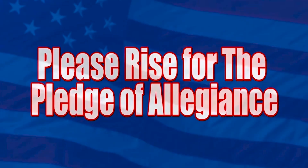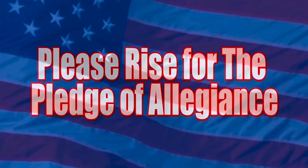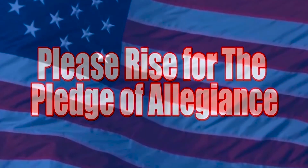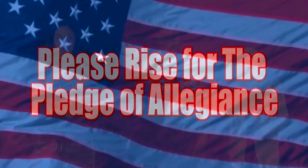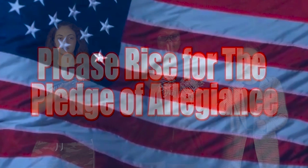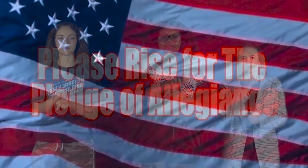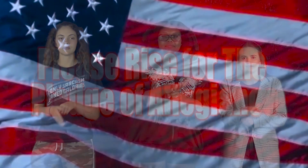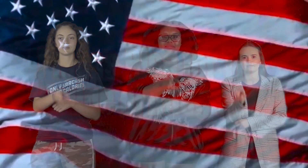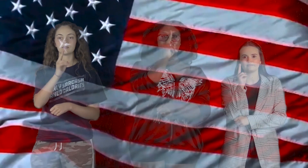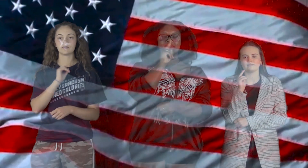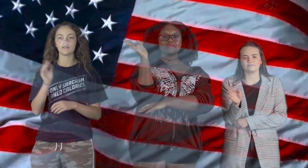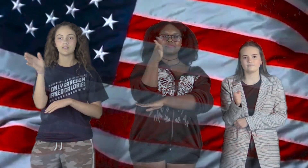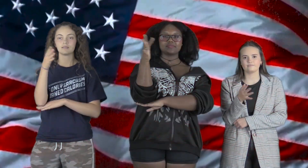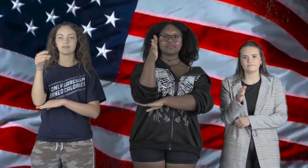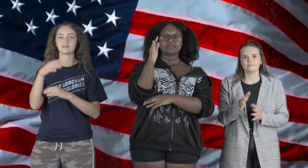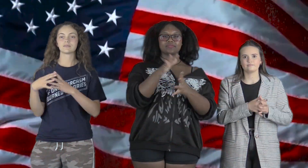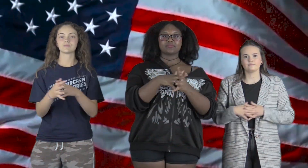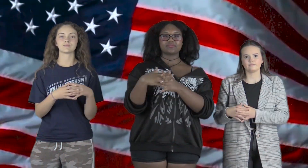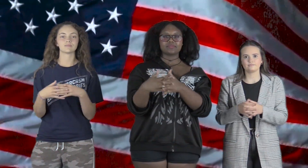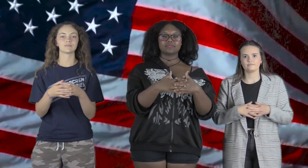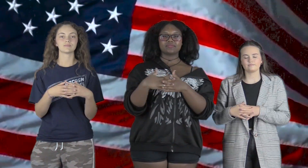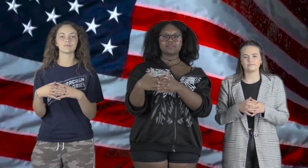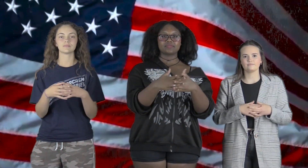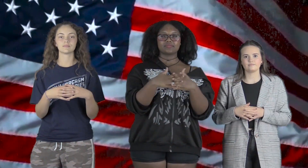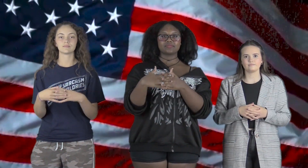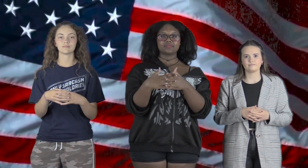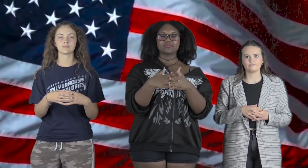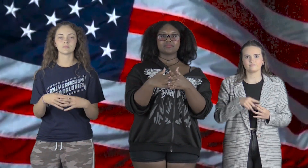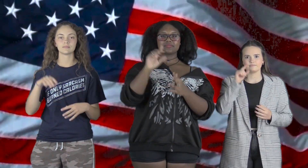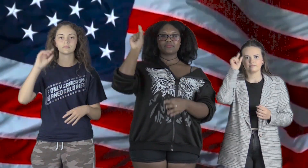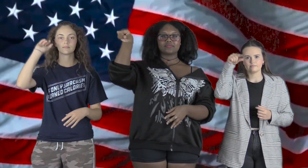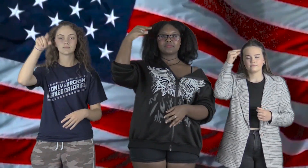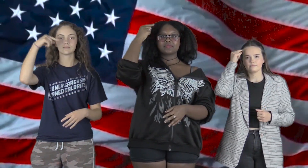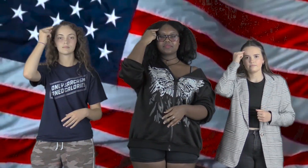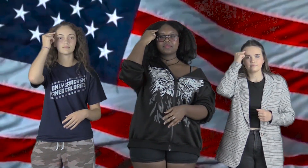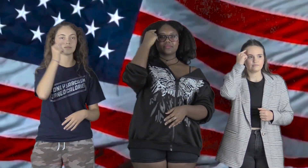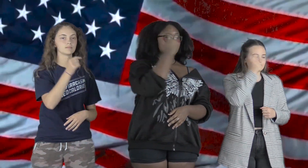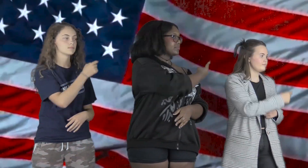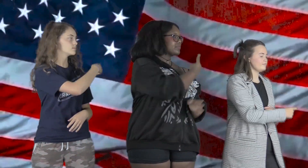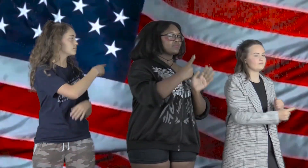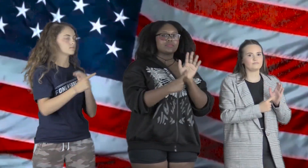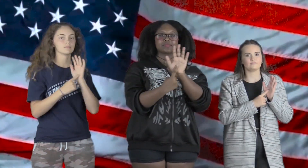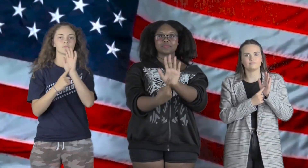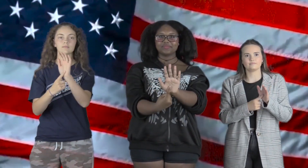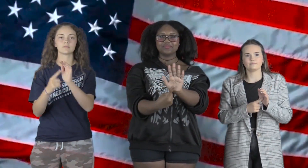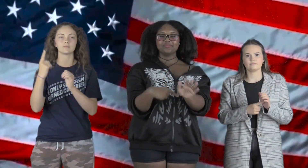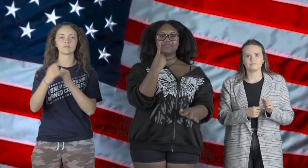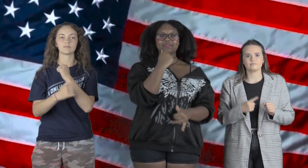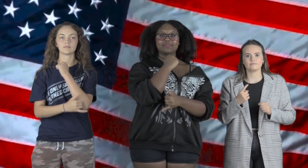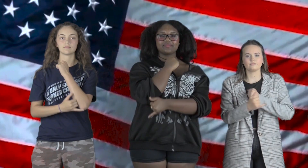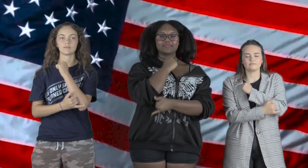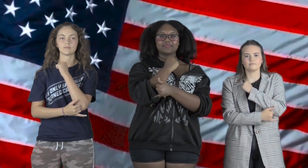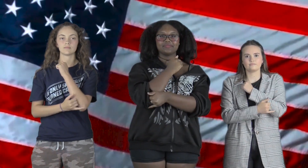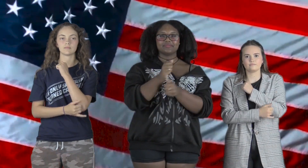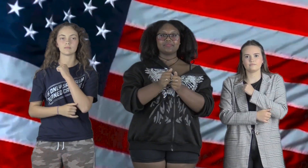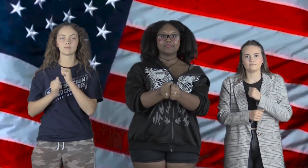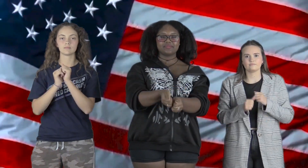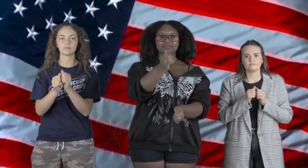I pledge allegiance to the flag of the United States of America and to the republic for which it stands, one nation,